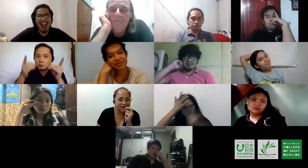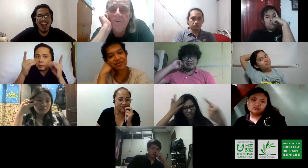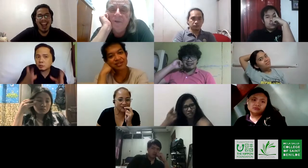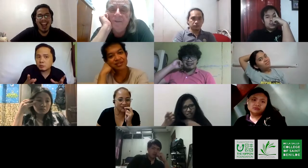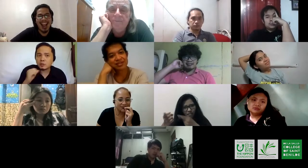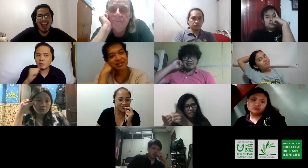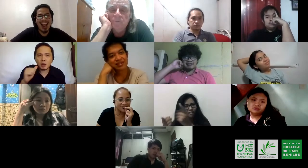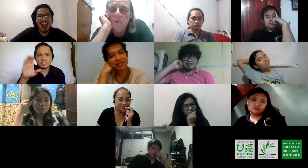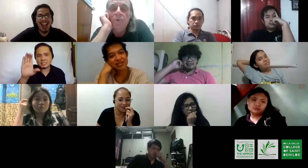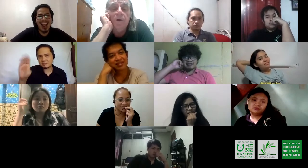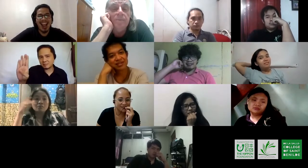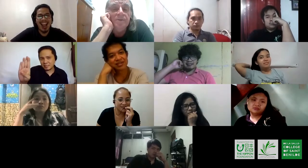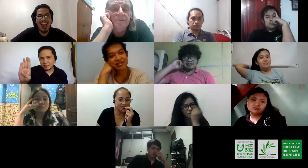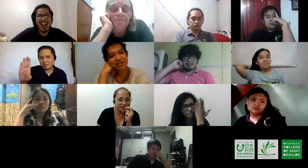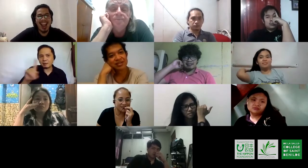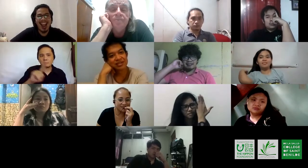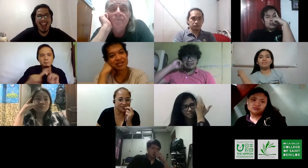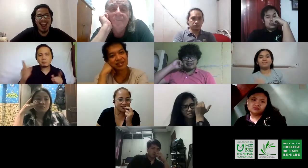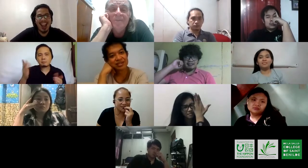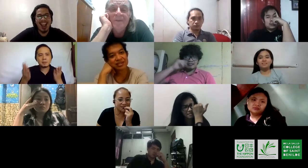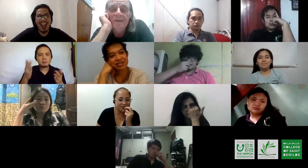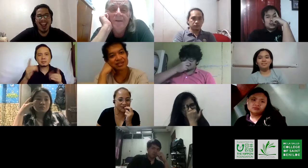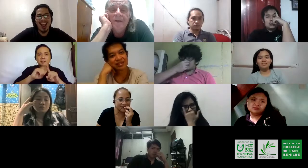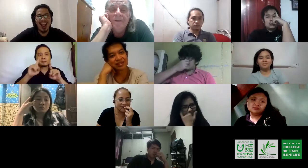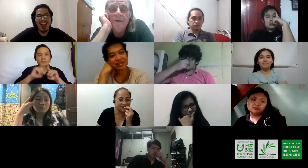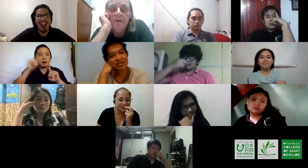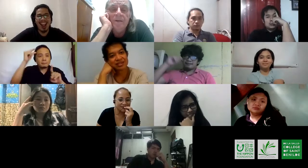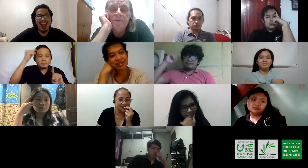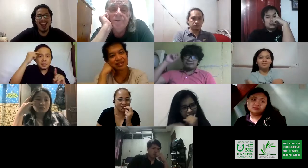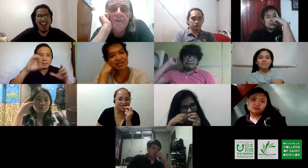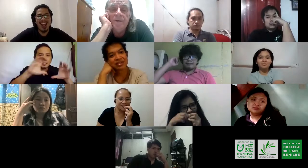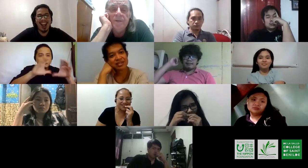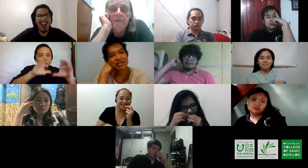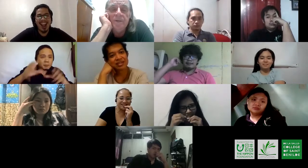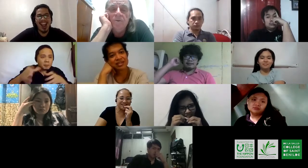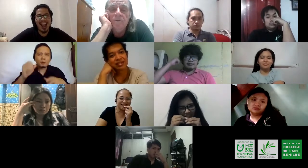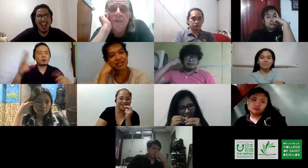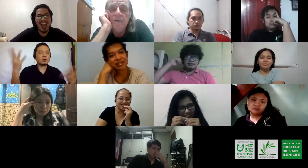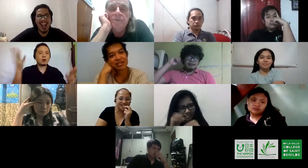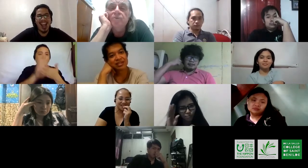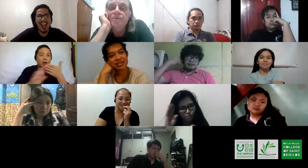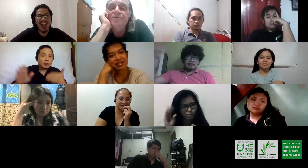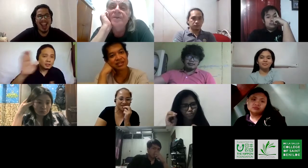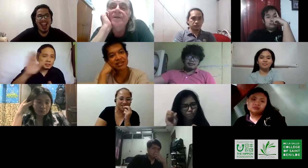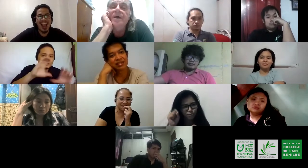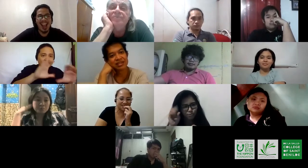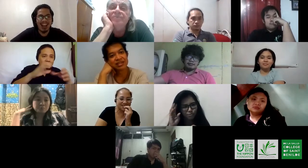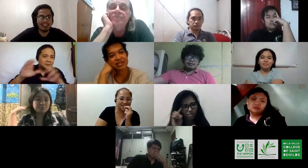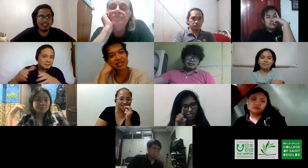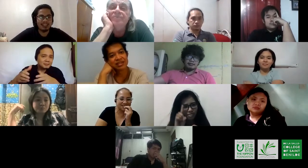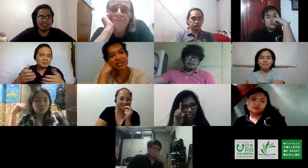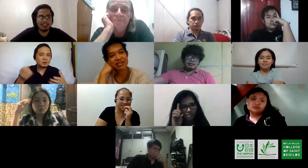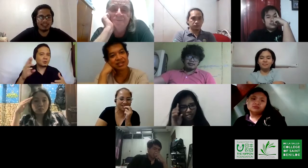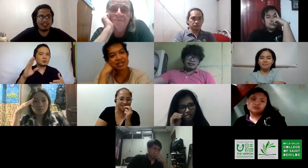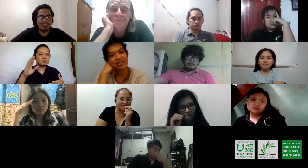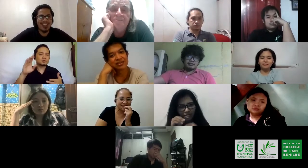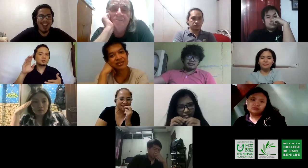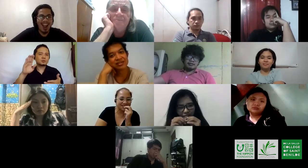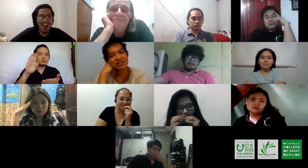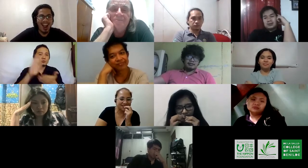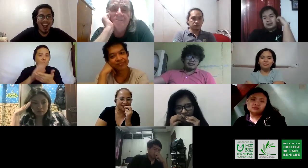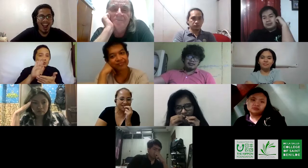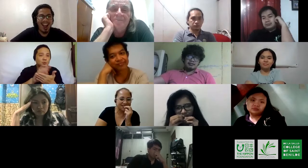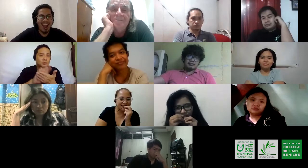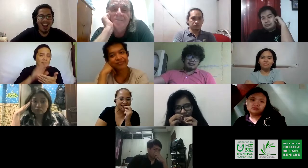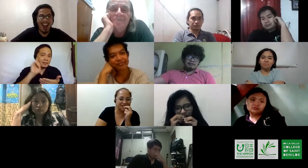also of departments at the college and also in schools for the deaf.